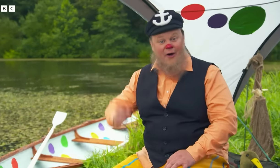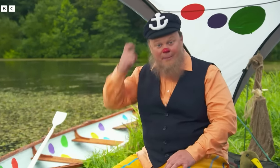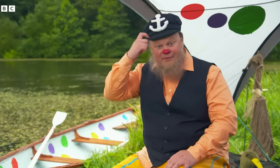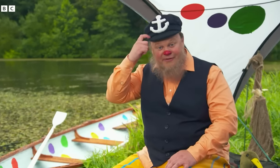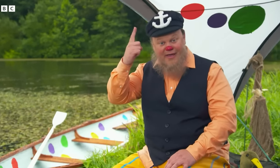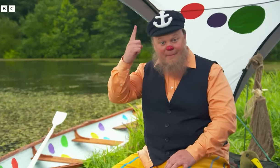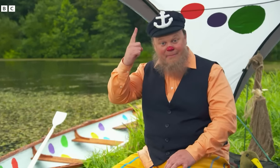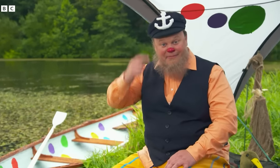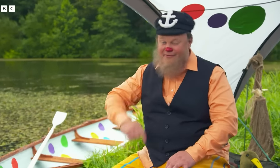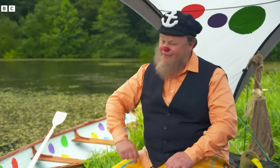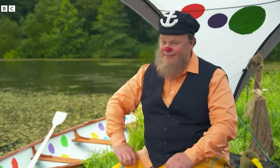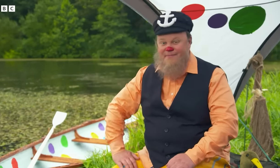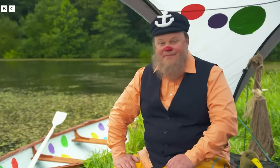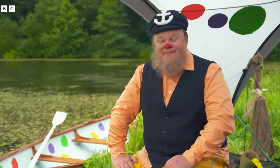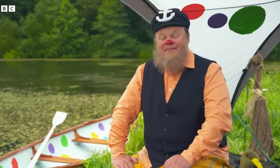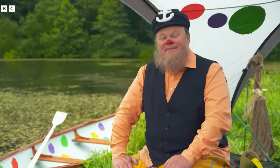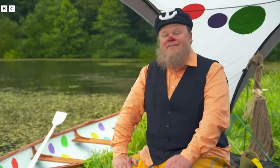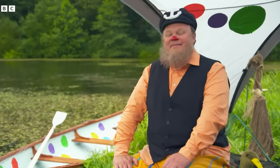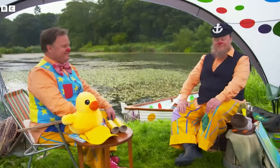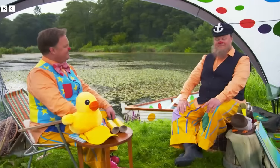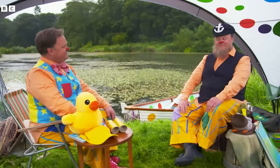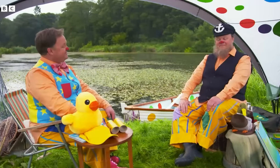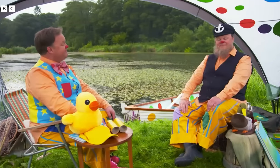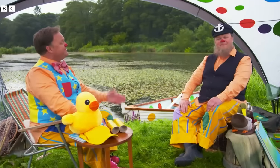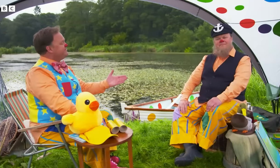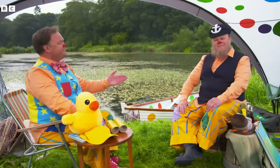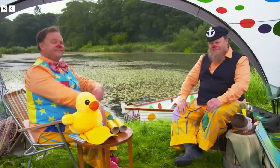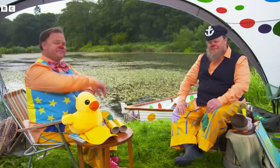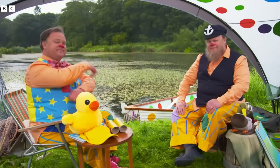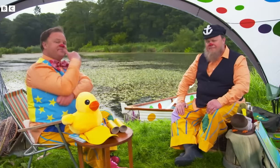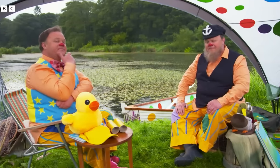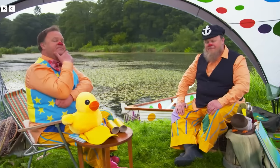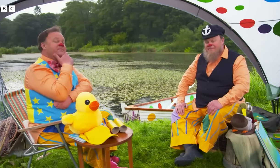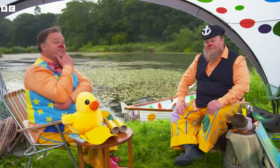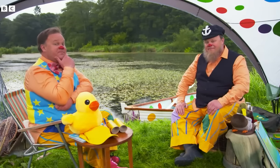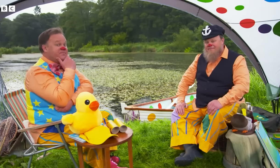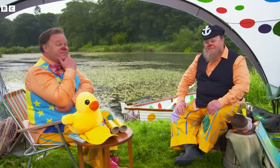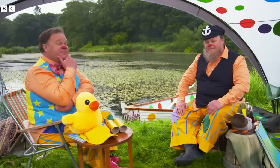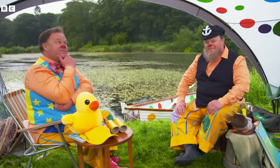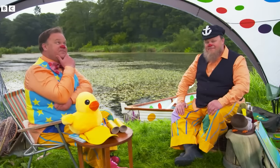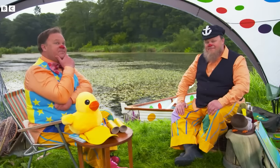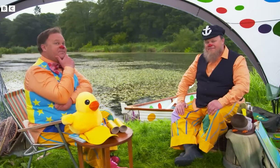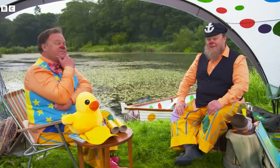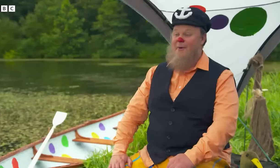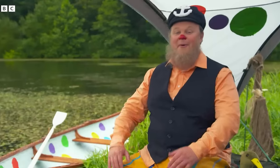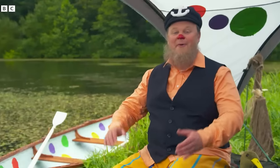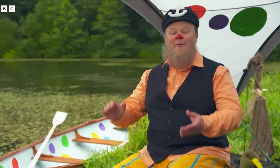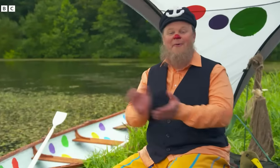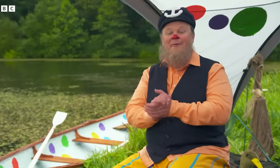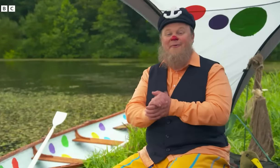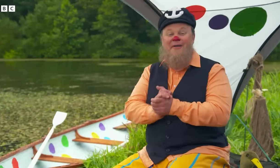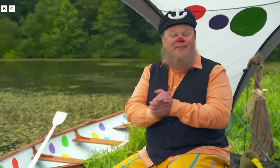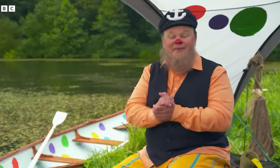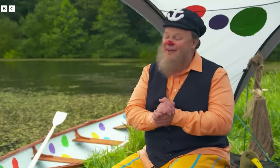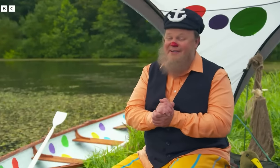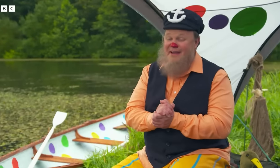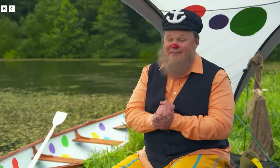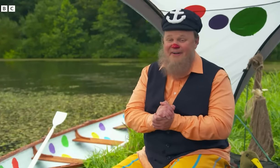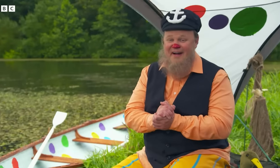top tips. Ooh, what's your first duck spotting tip, Fisherman Tumble? Oh, I thought you'd never